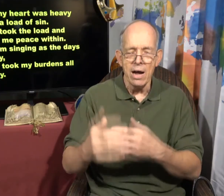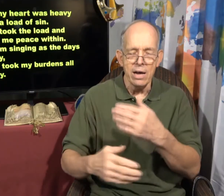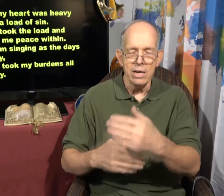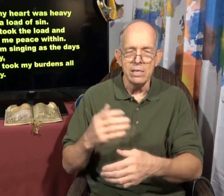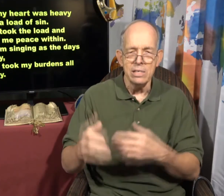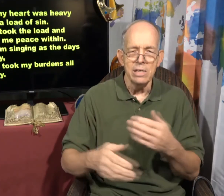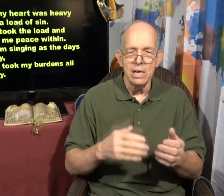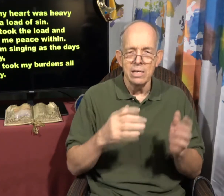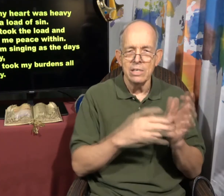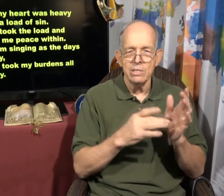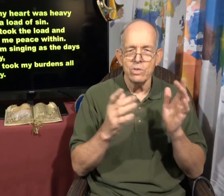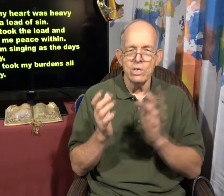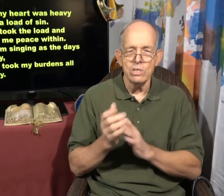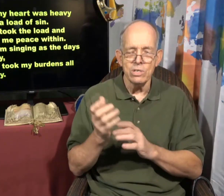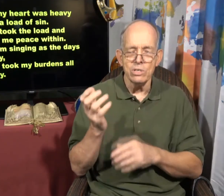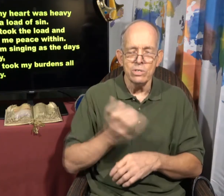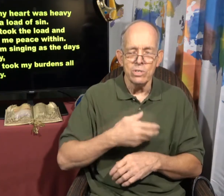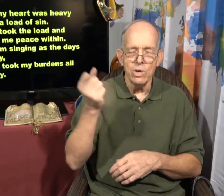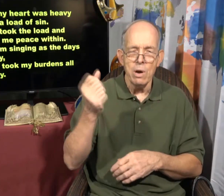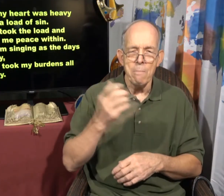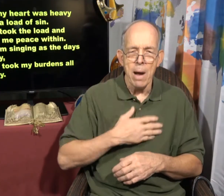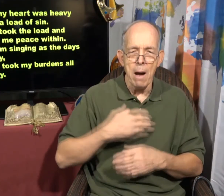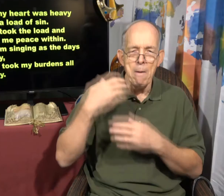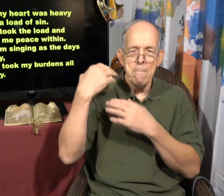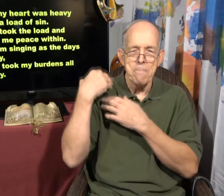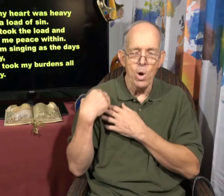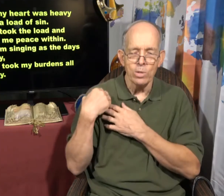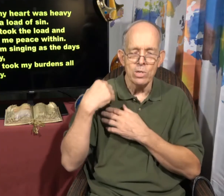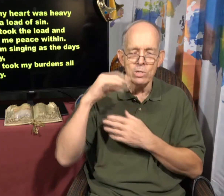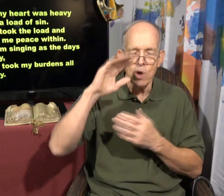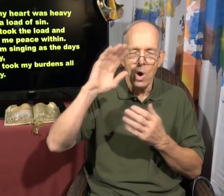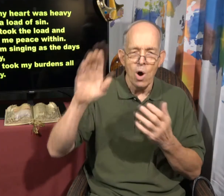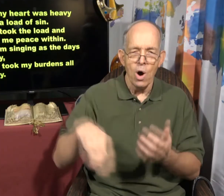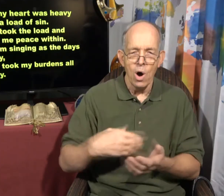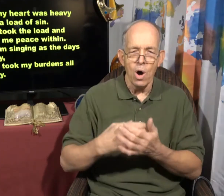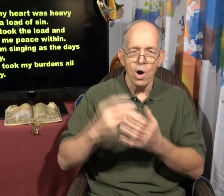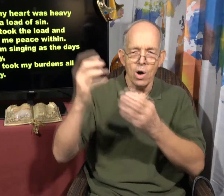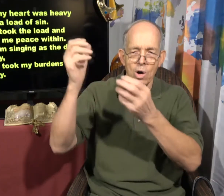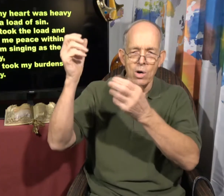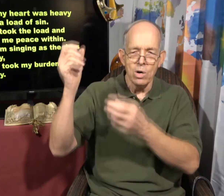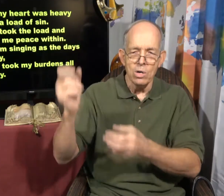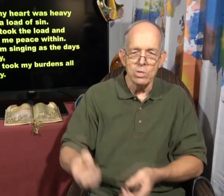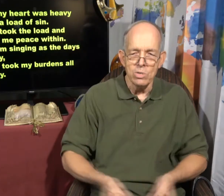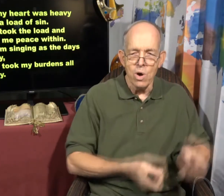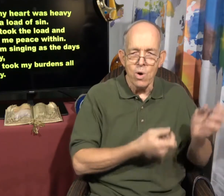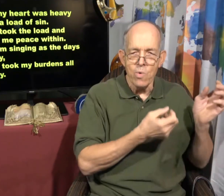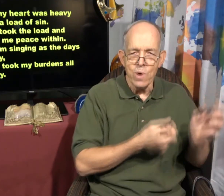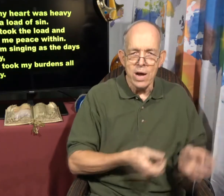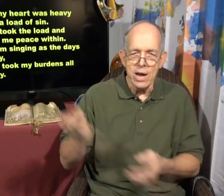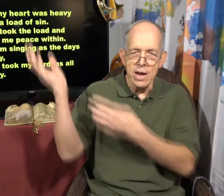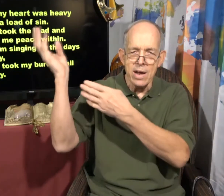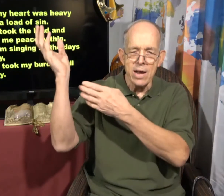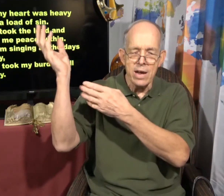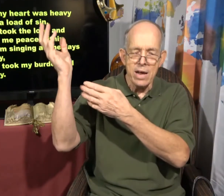Now I'm saying, as the day go by, Jesus took